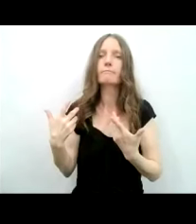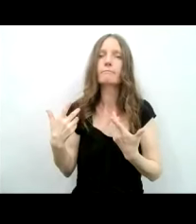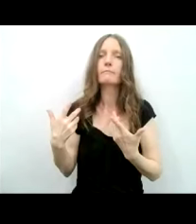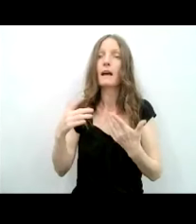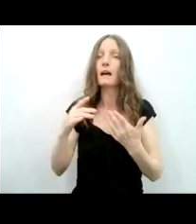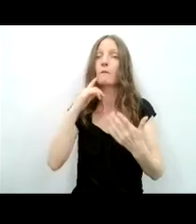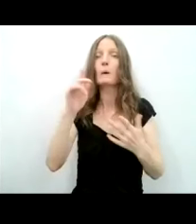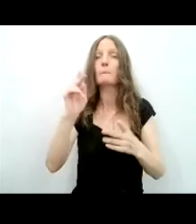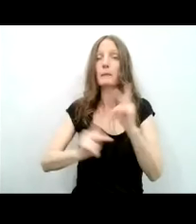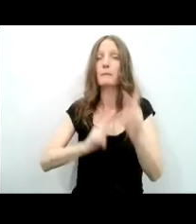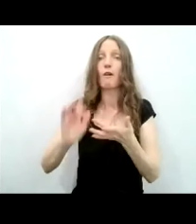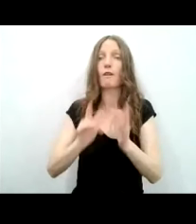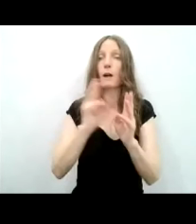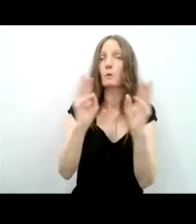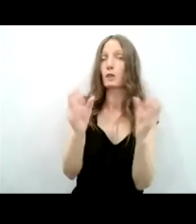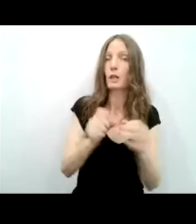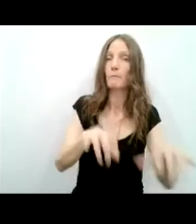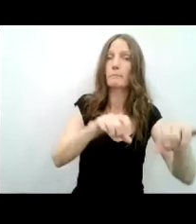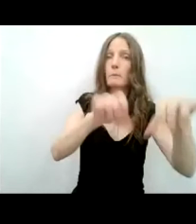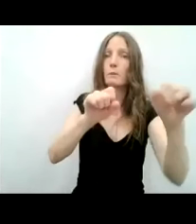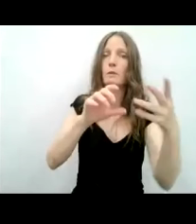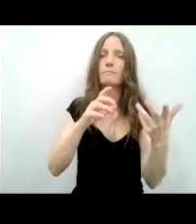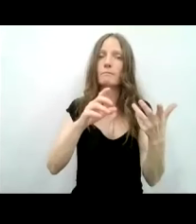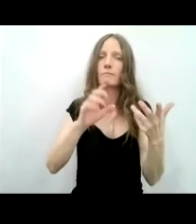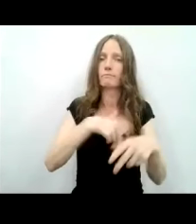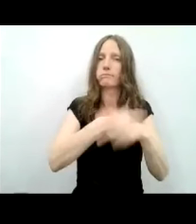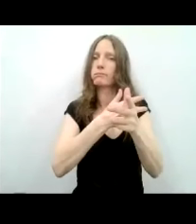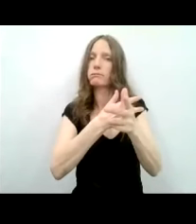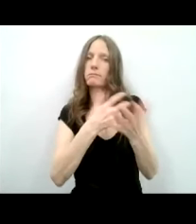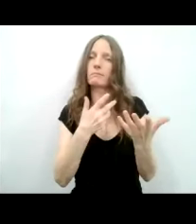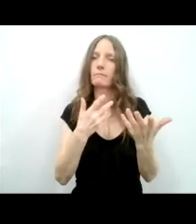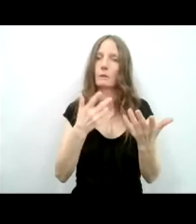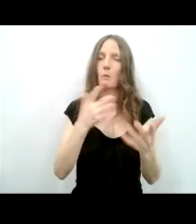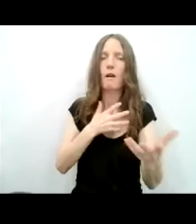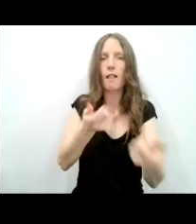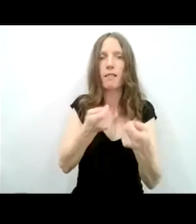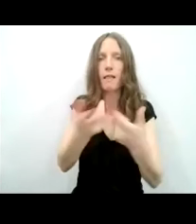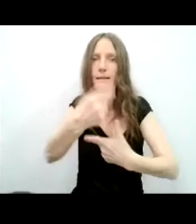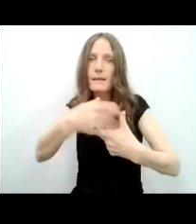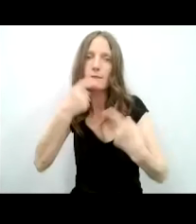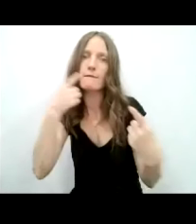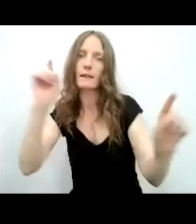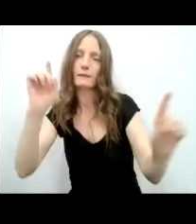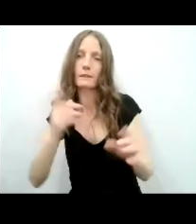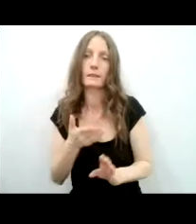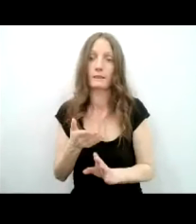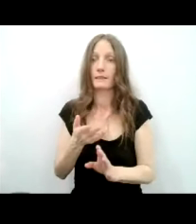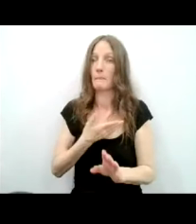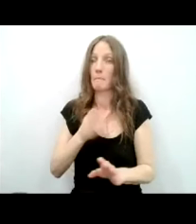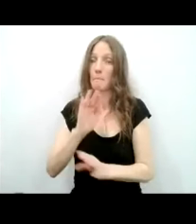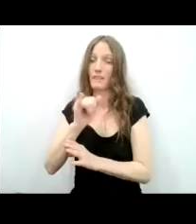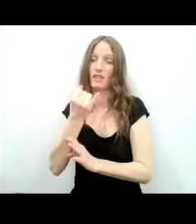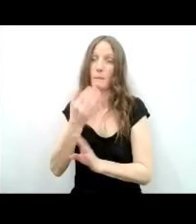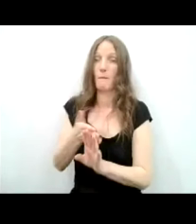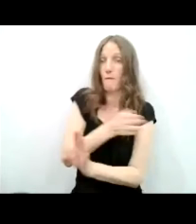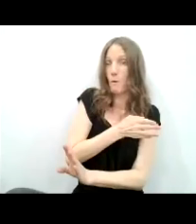that are a lot more valuable or engaging and effective. Before that, I was one of the partners and sort of founding members of